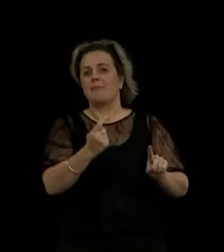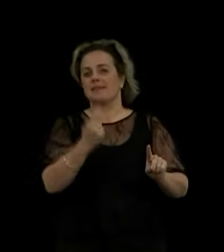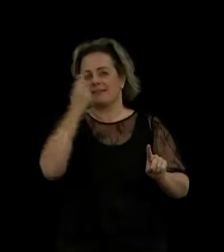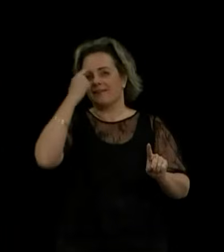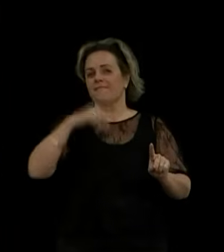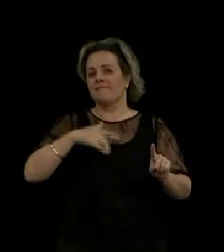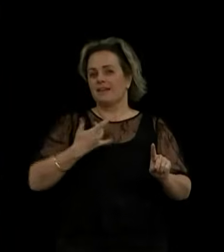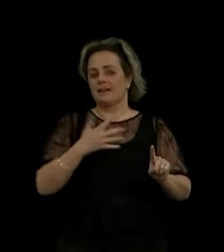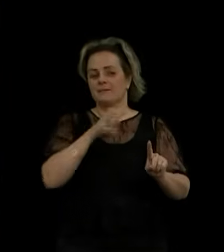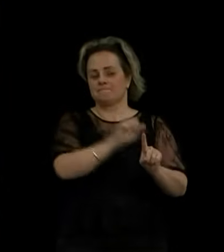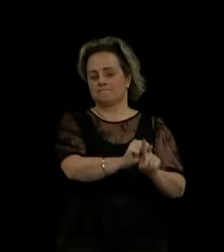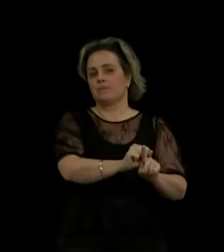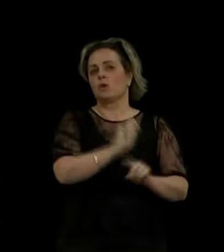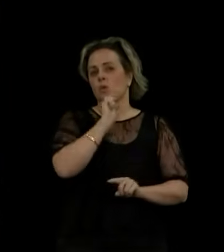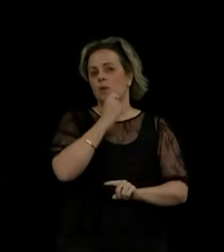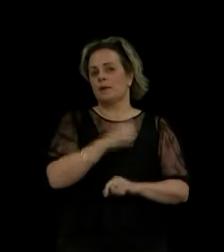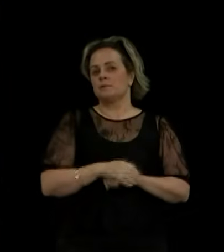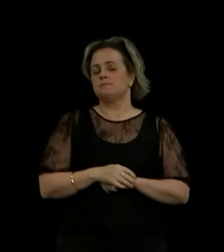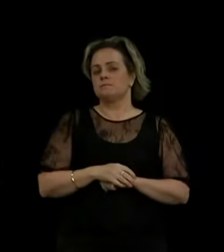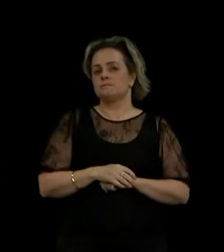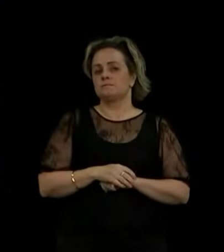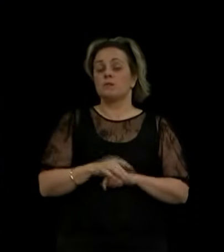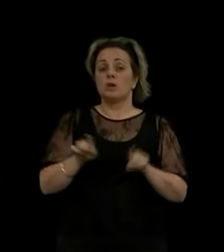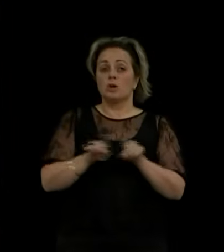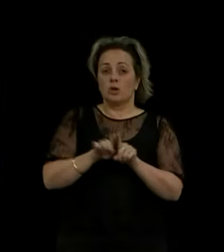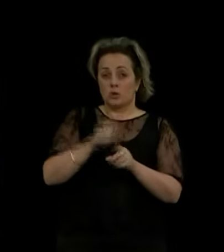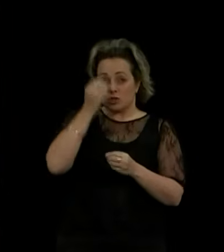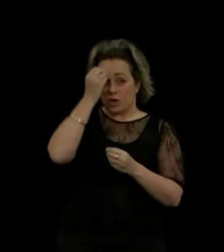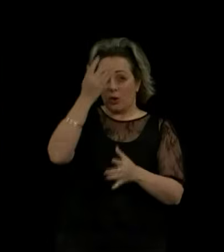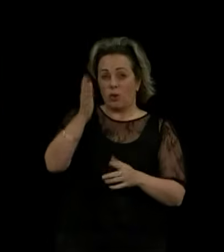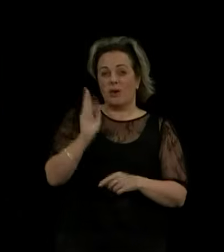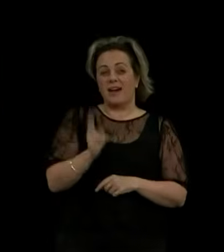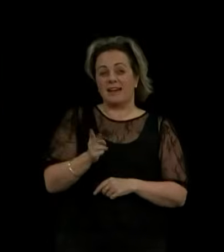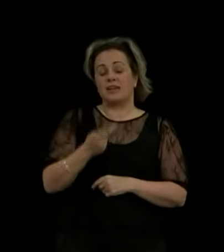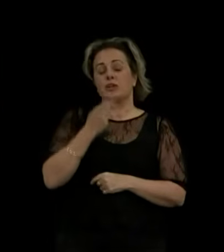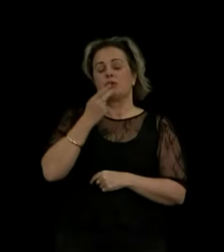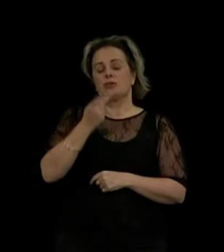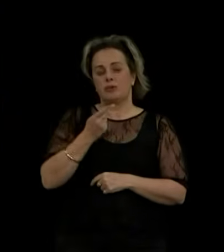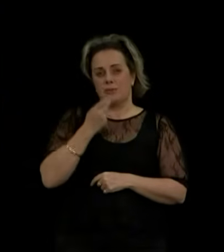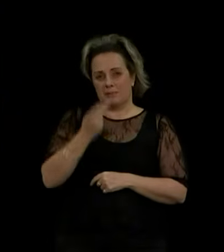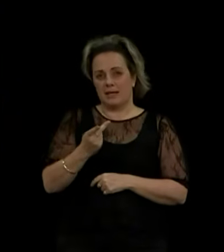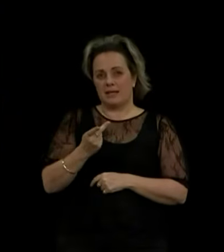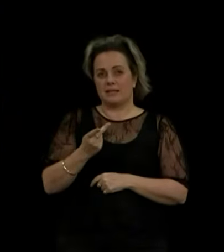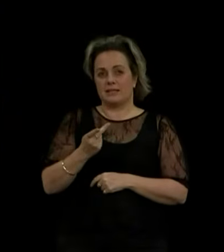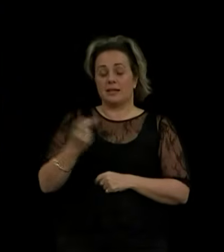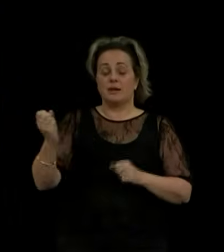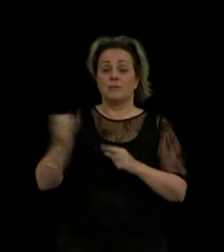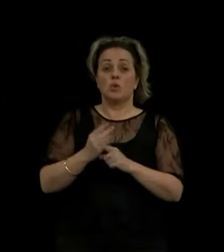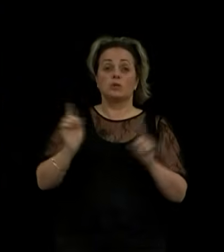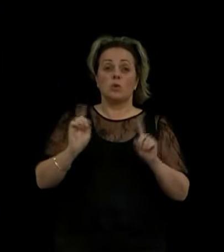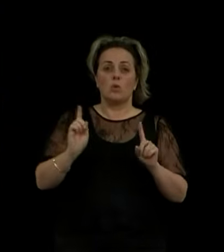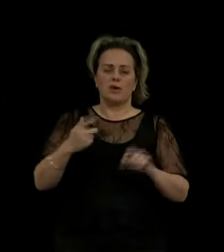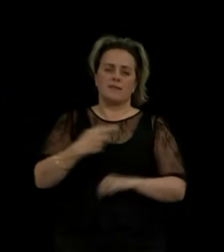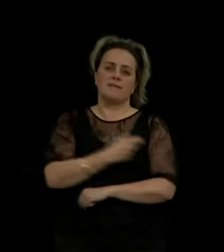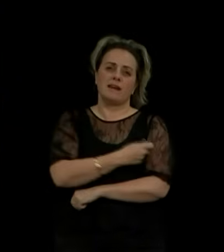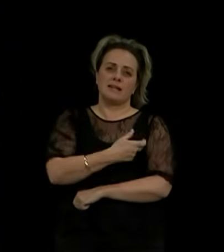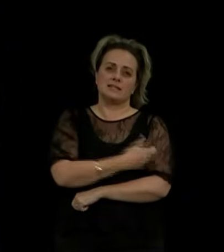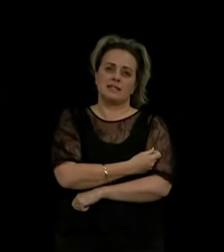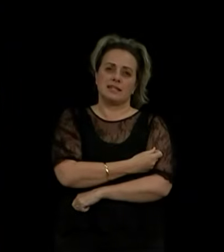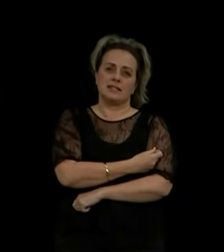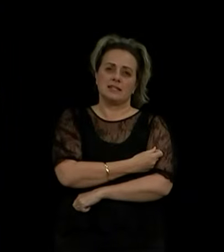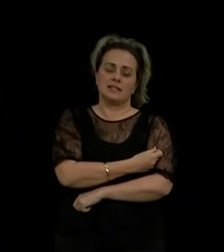to emphasise again the importance of vaccination, you would have heard Wellington Intensive Care Dr